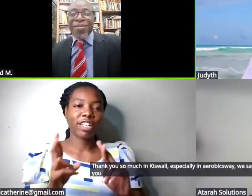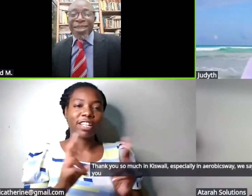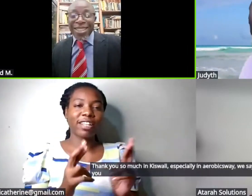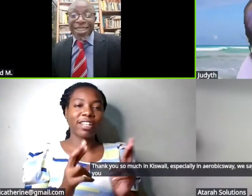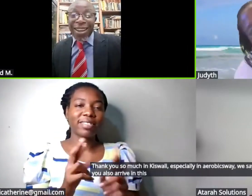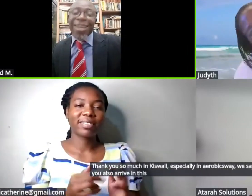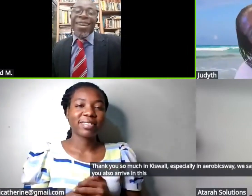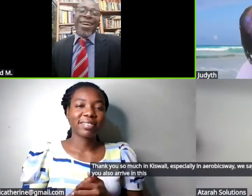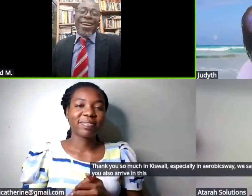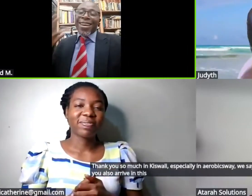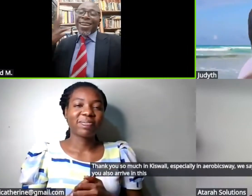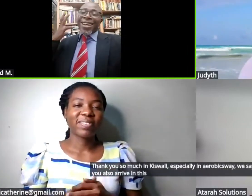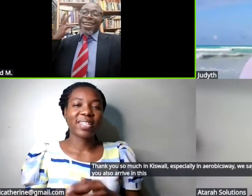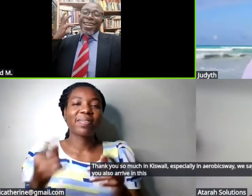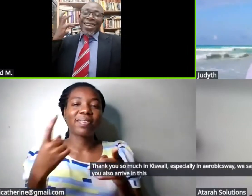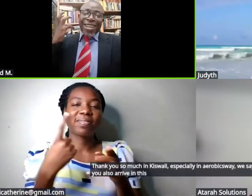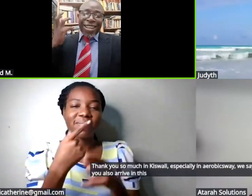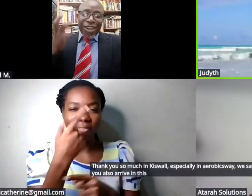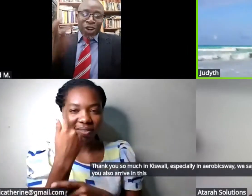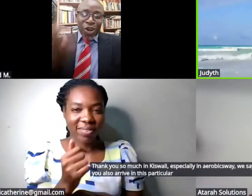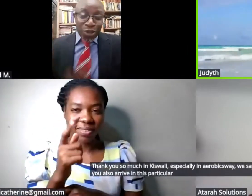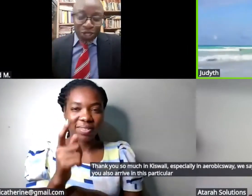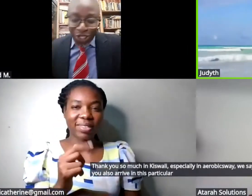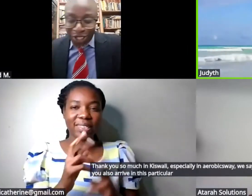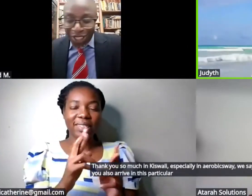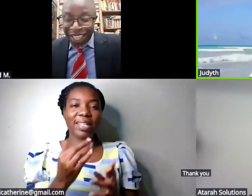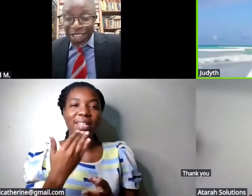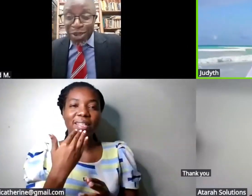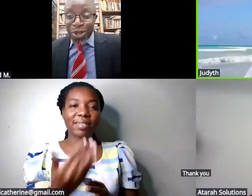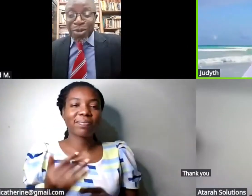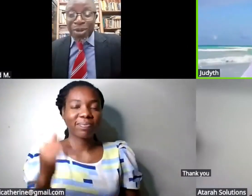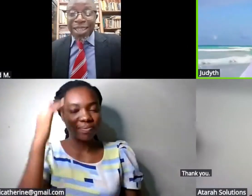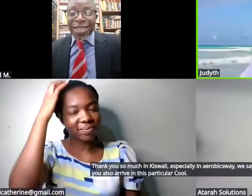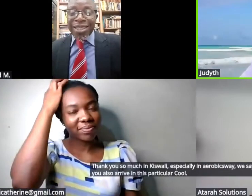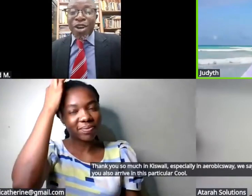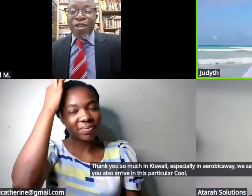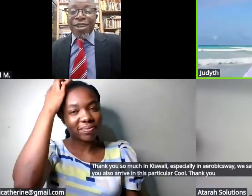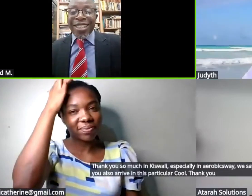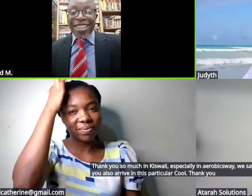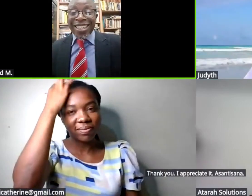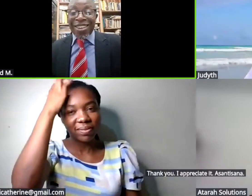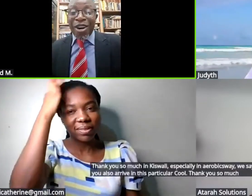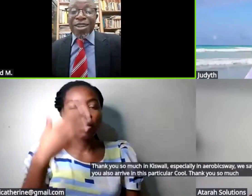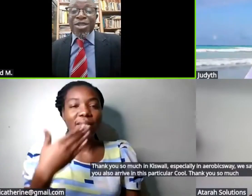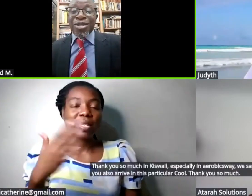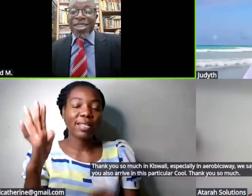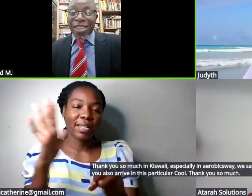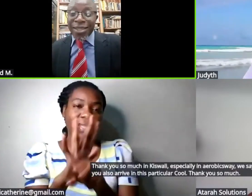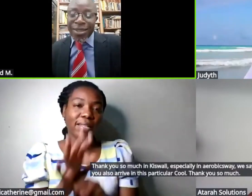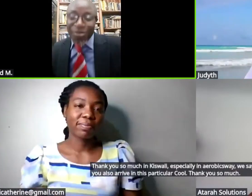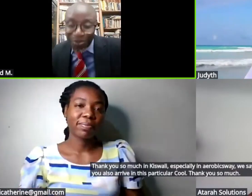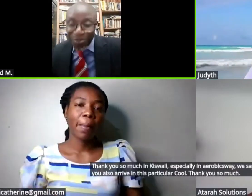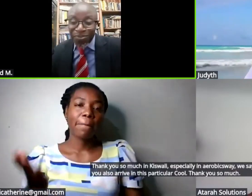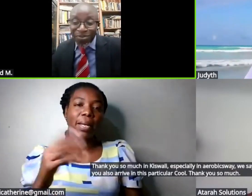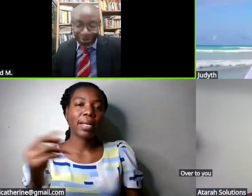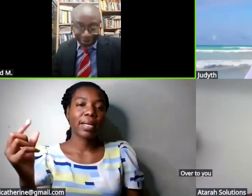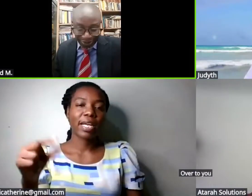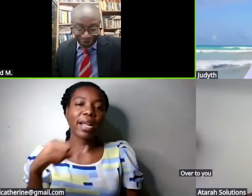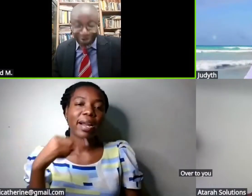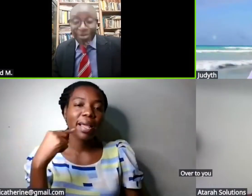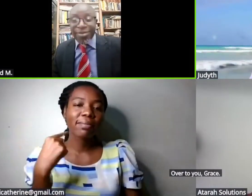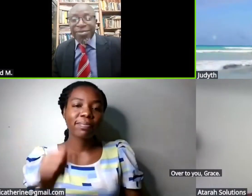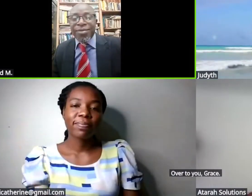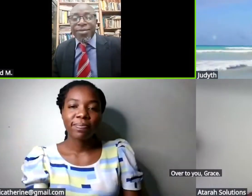this particular. Thank you. Cool. I appreciate it. Thank you so much. Sana. Over to you, Grace.